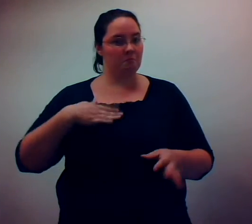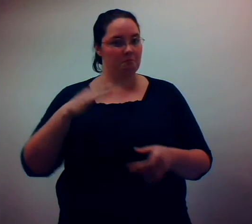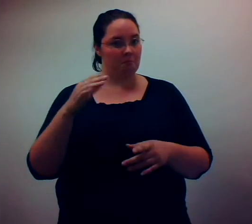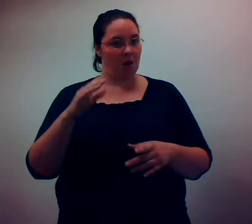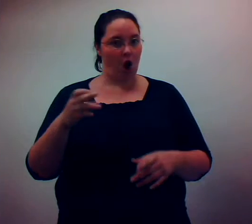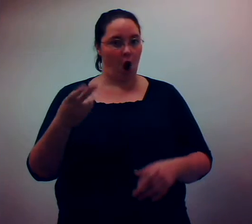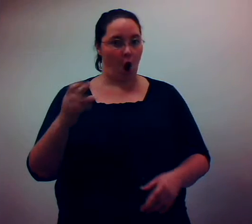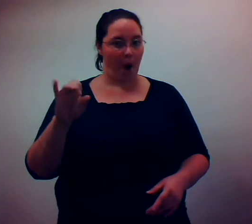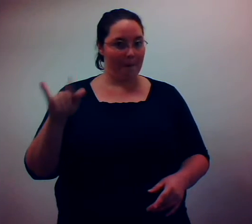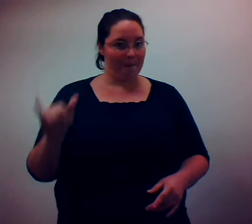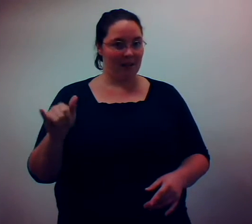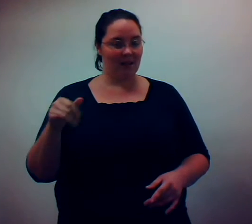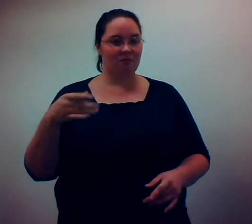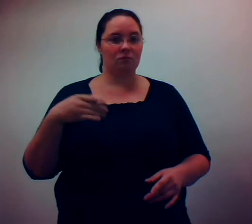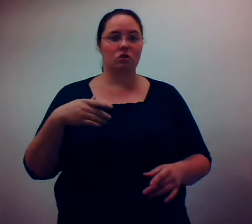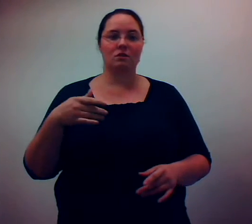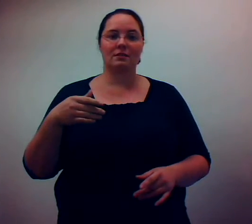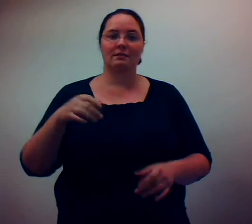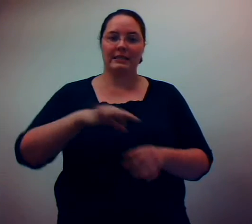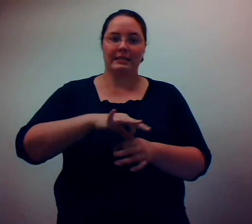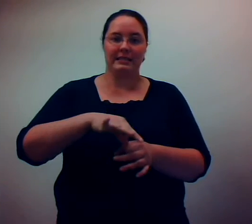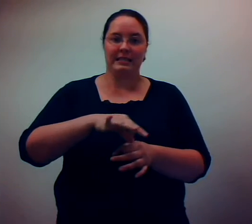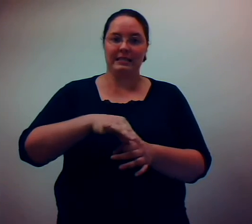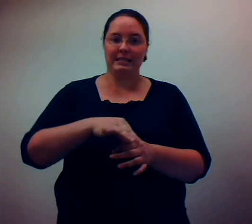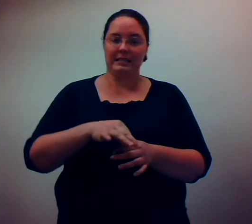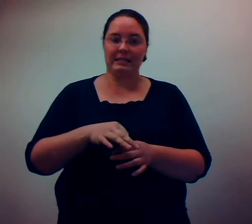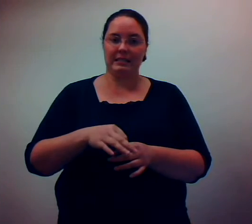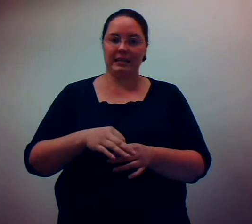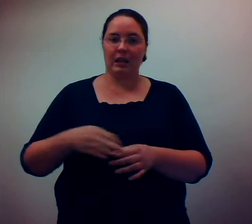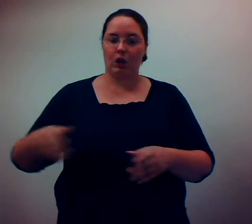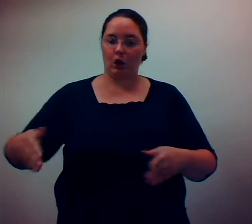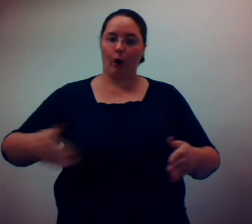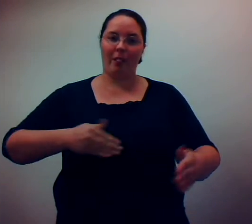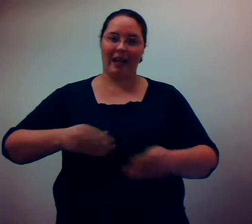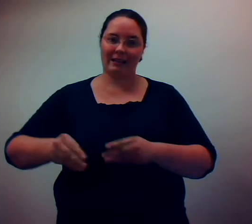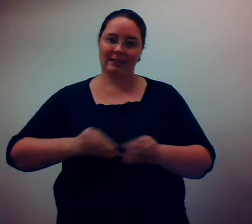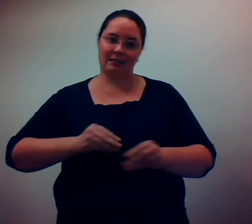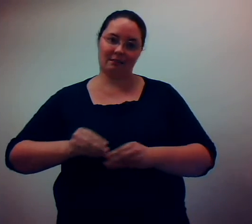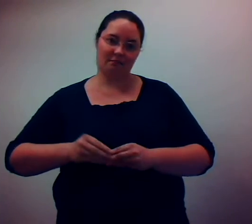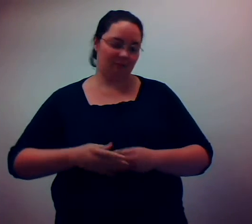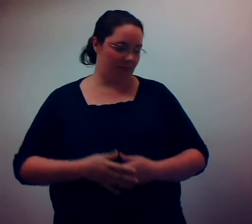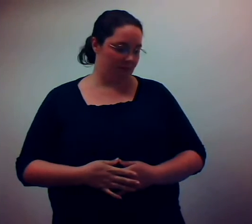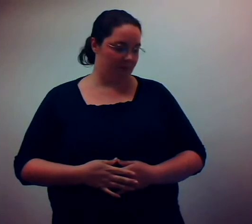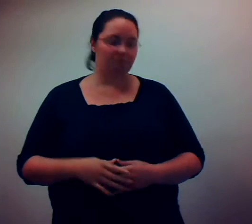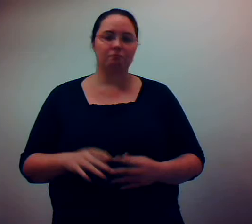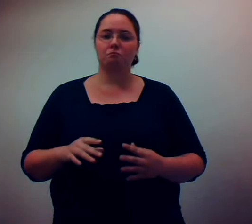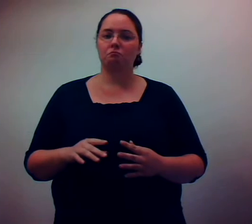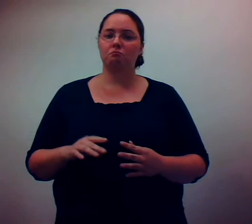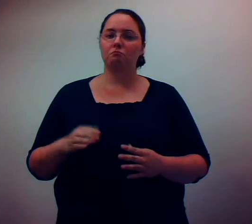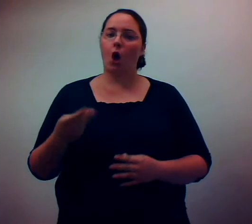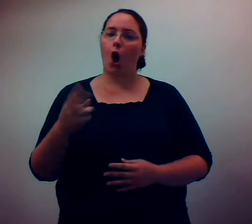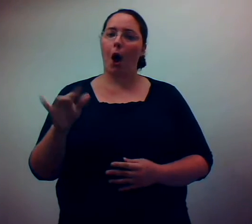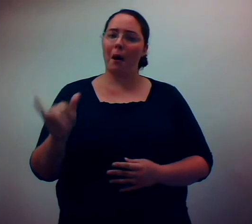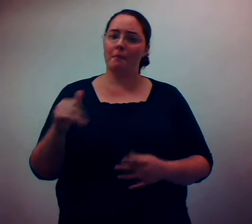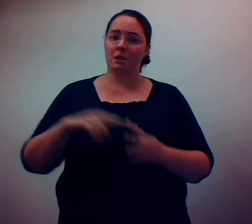I think this first started when I visited my grandparents' house, which was a 17th century